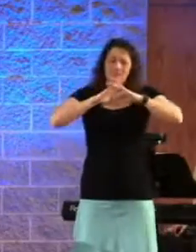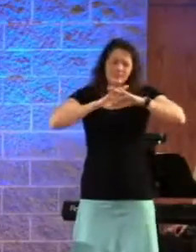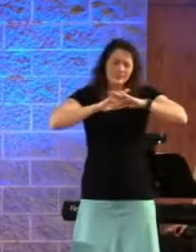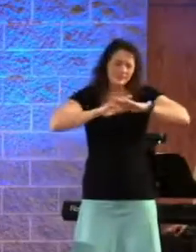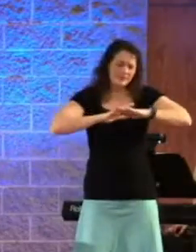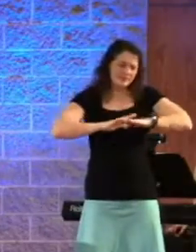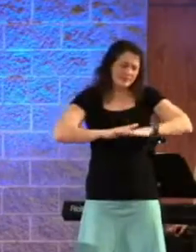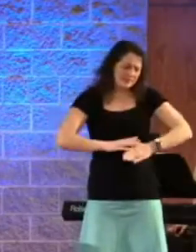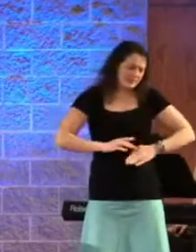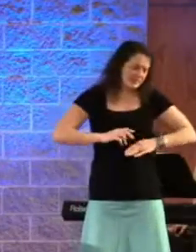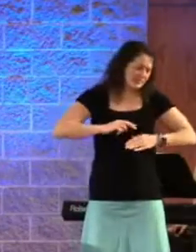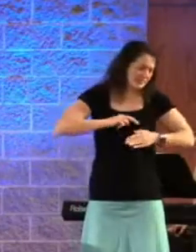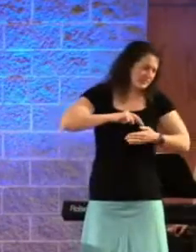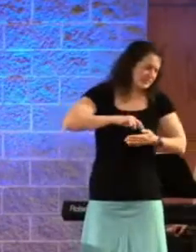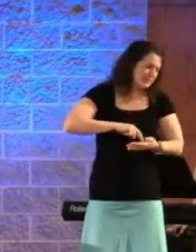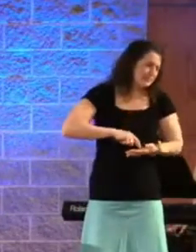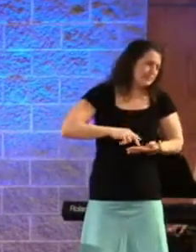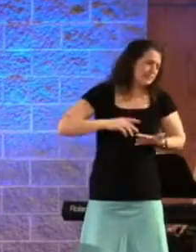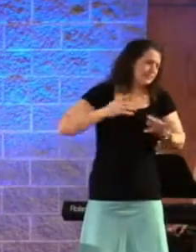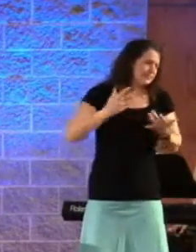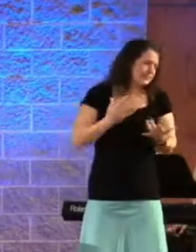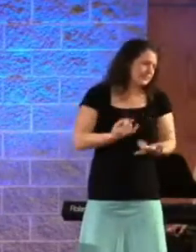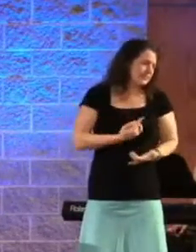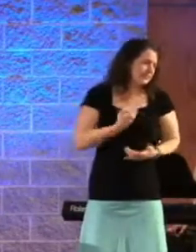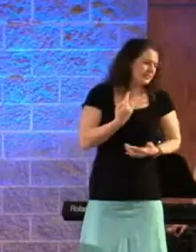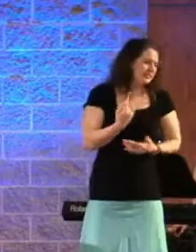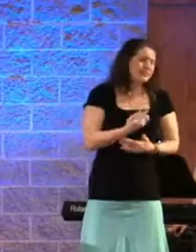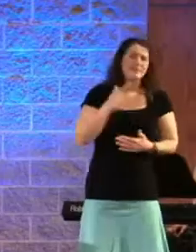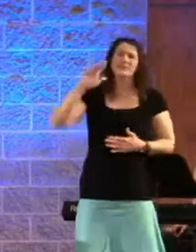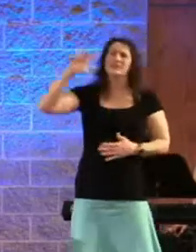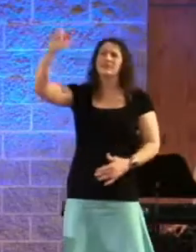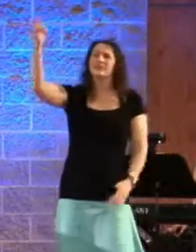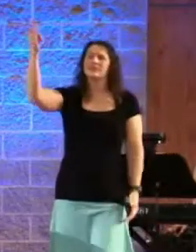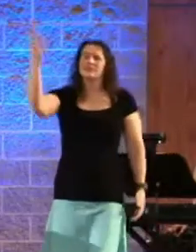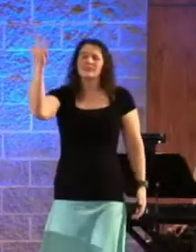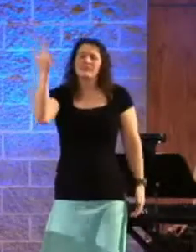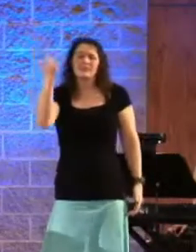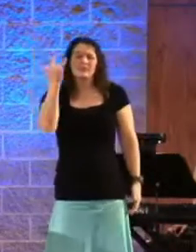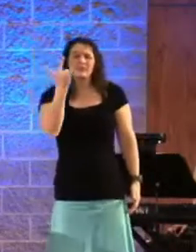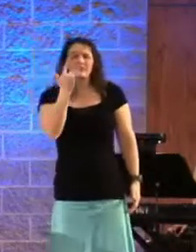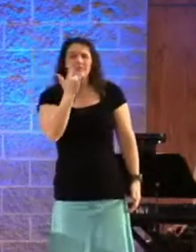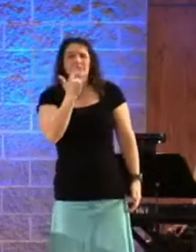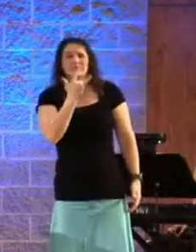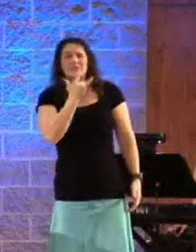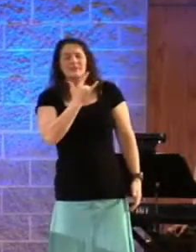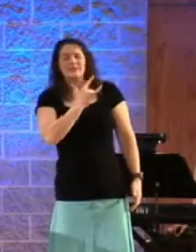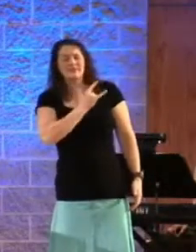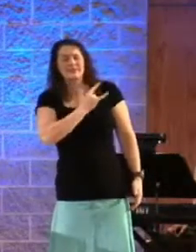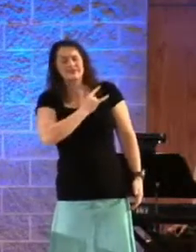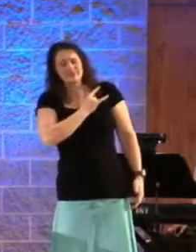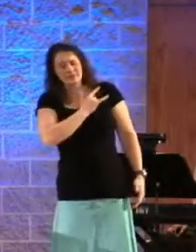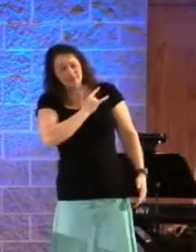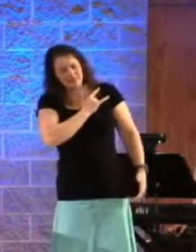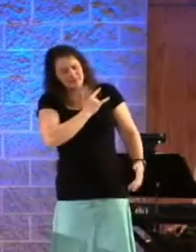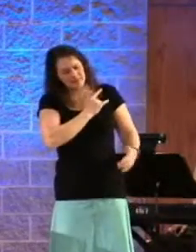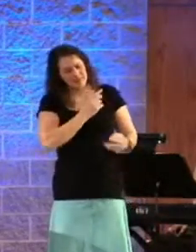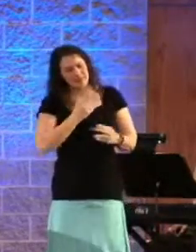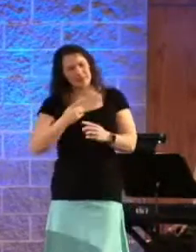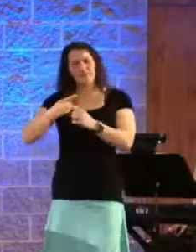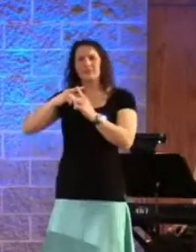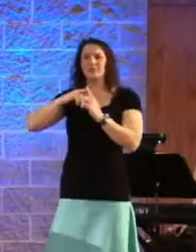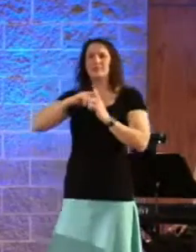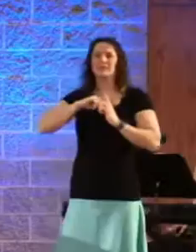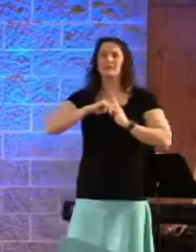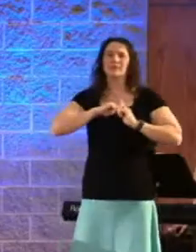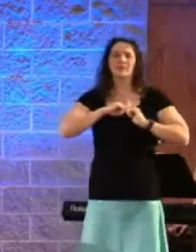darkness, your loving kindness tore through the shadows of